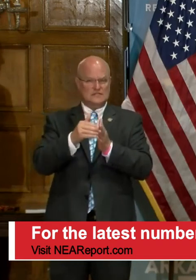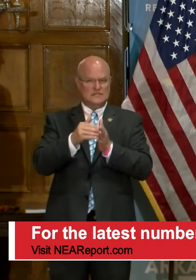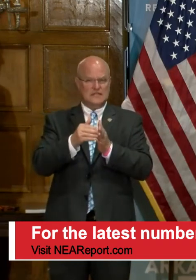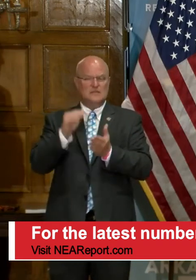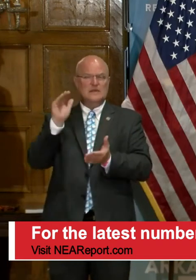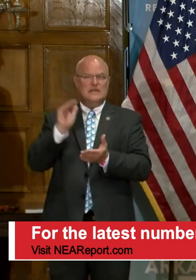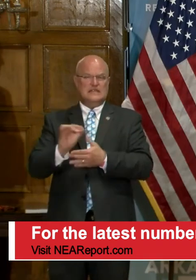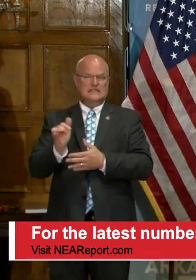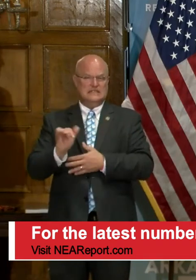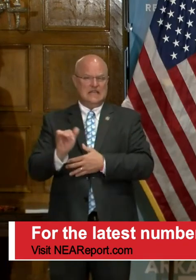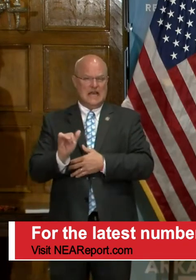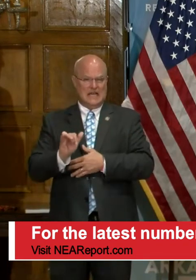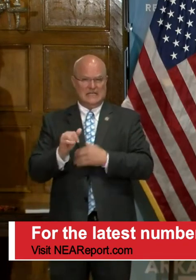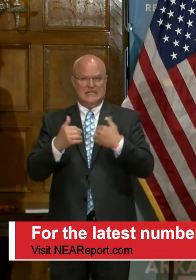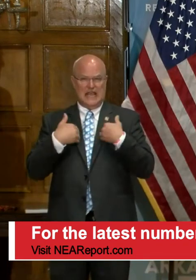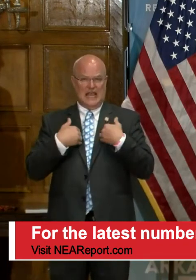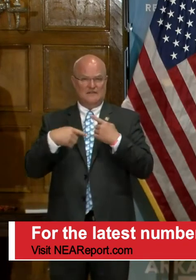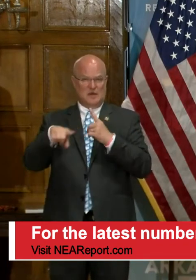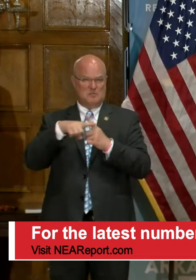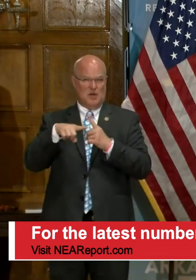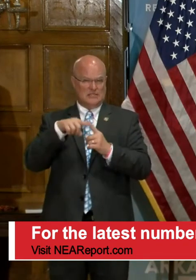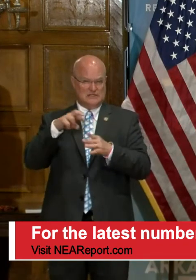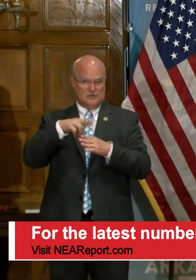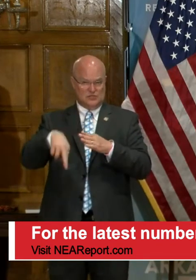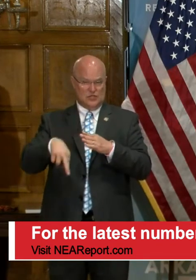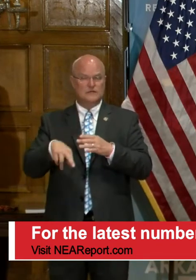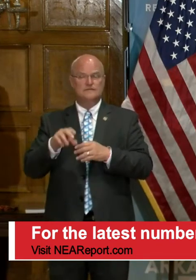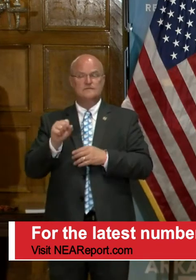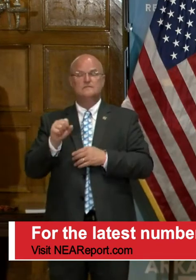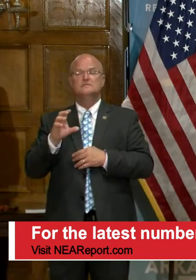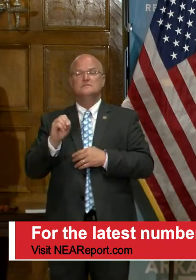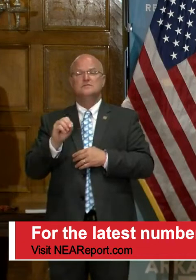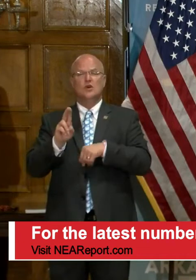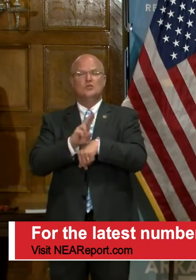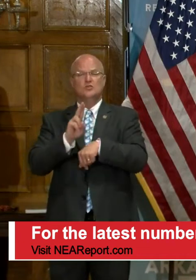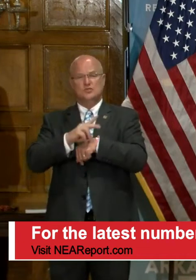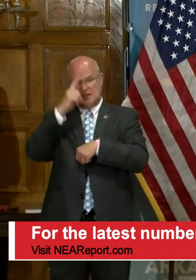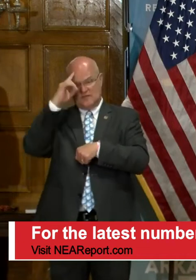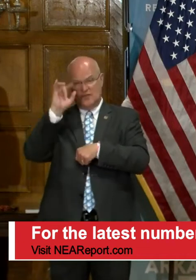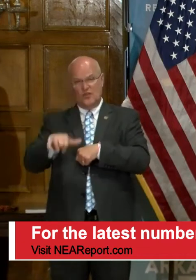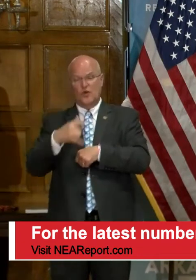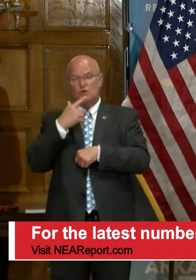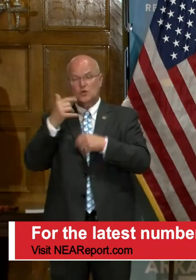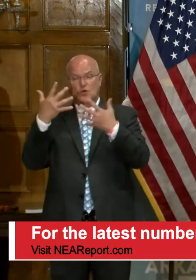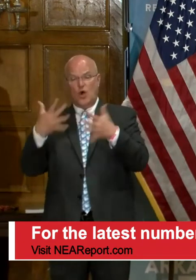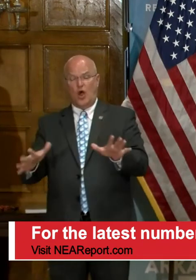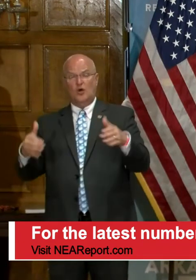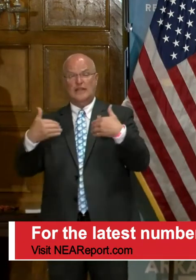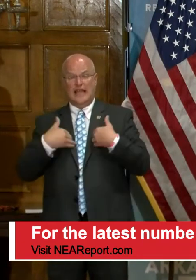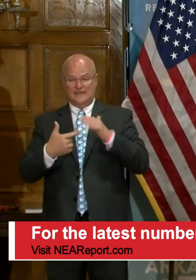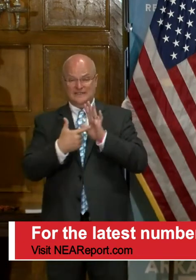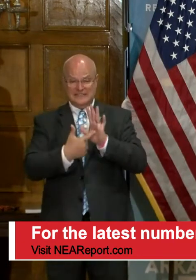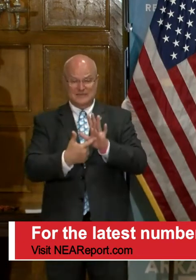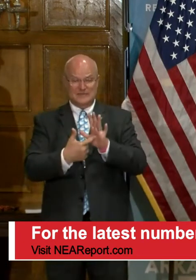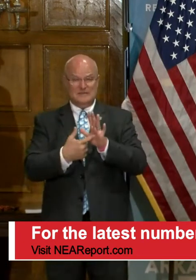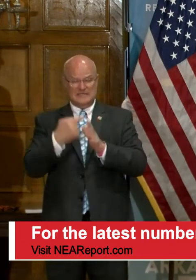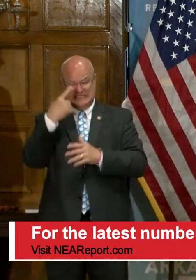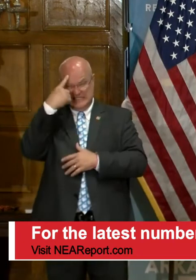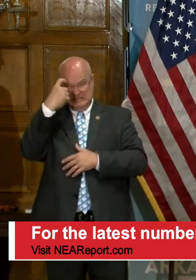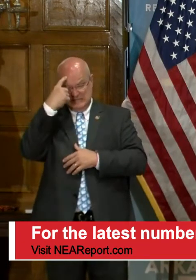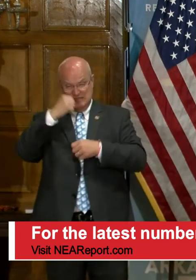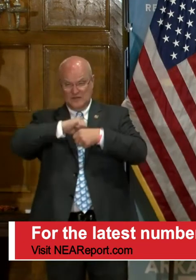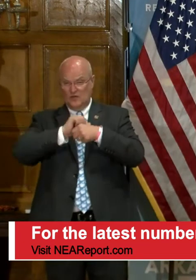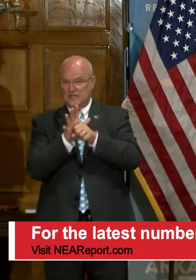they'll be less likely to get a positive result. So using it for those who already have symptoms that are suspicious